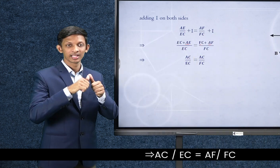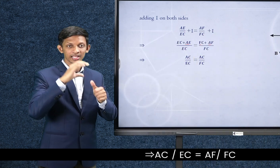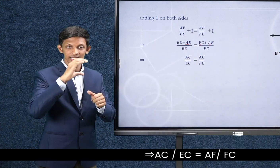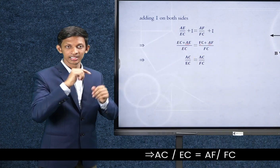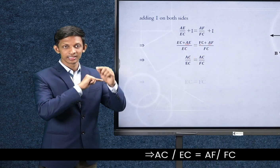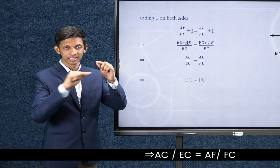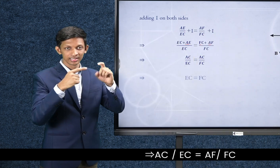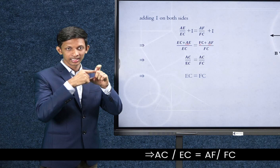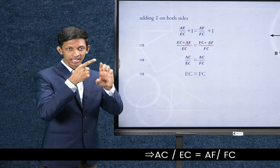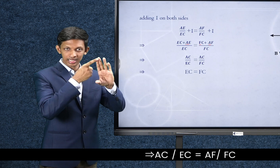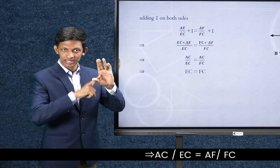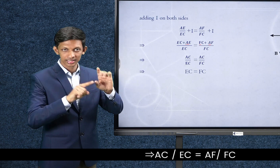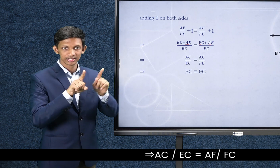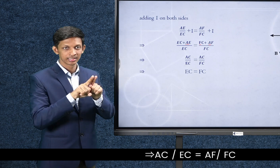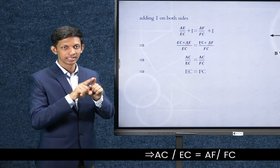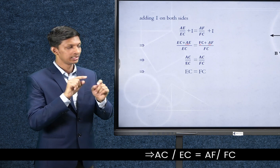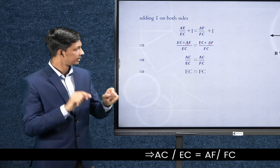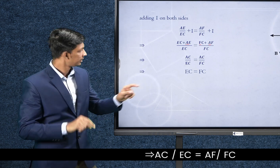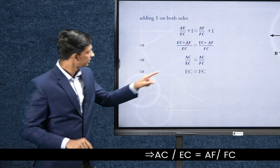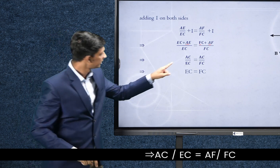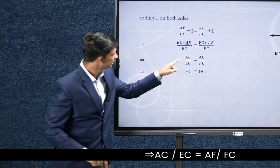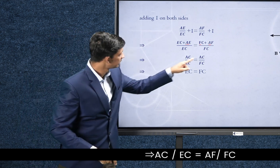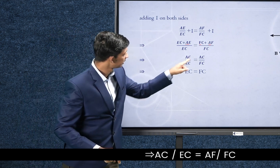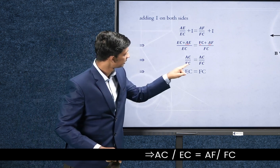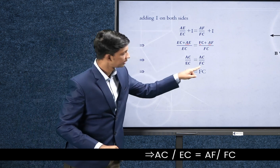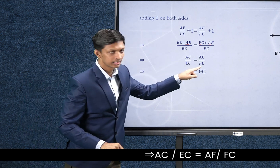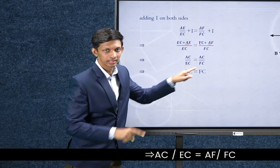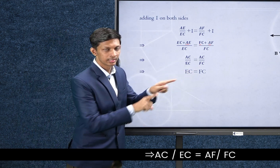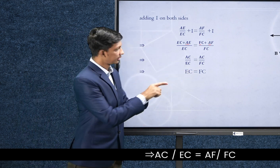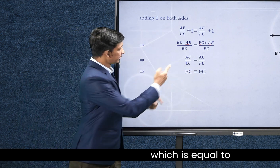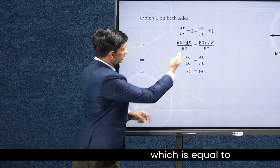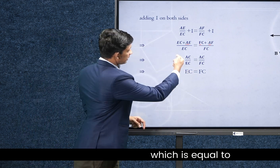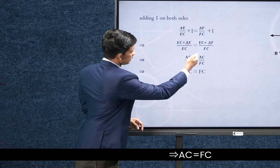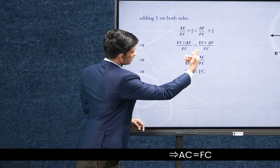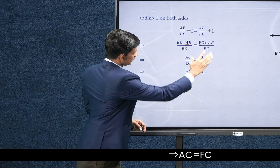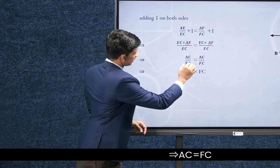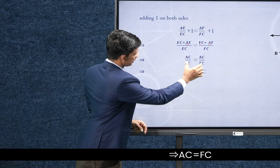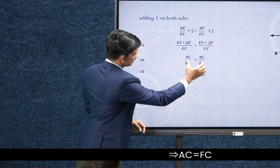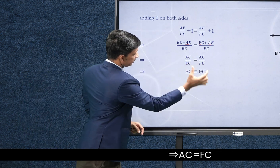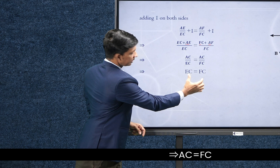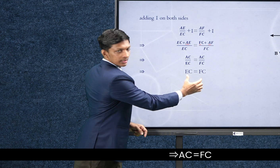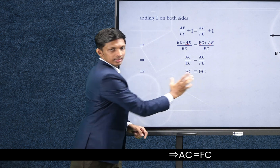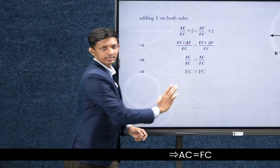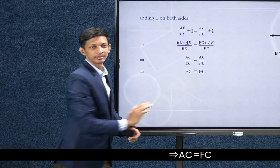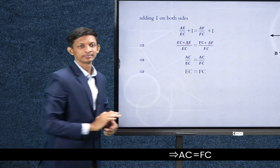AC by EC is equal to AC by FC, which is equal to EC is equal to